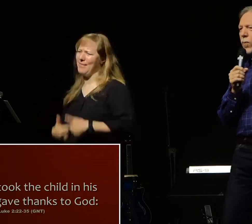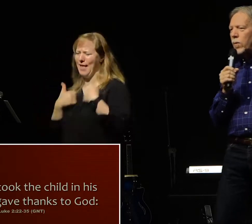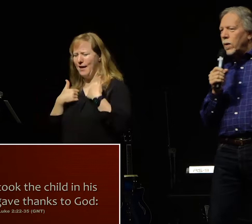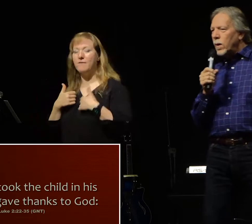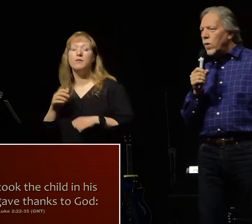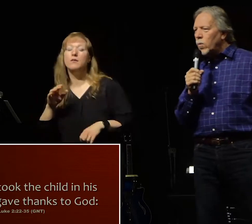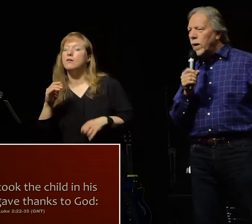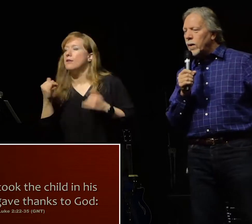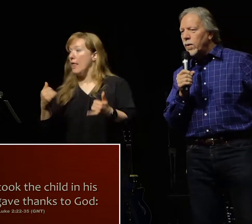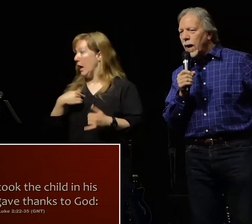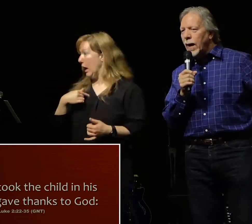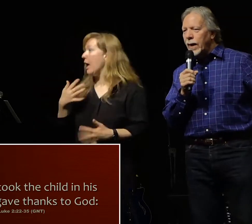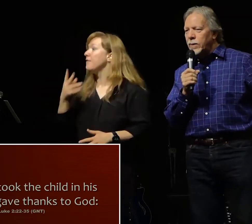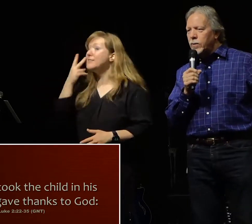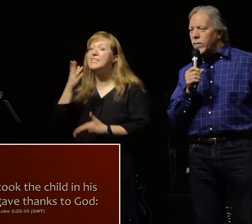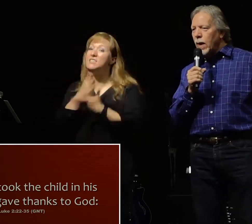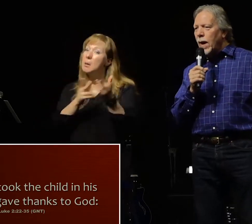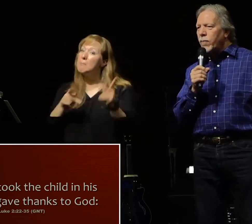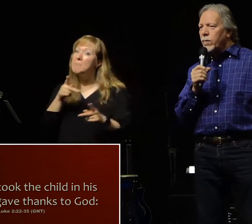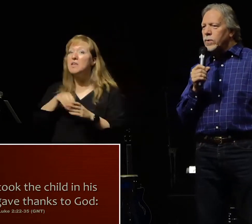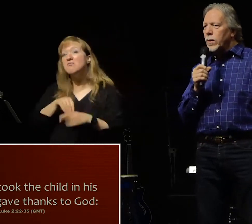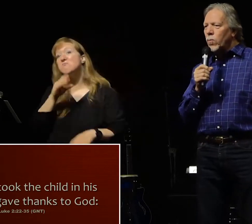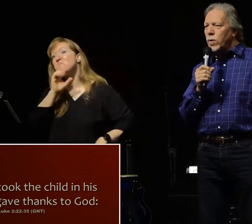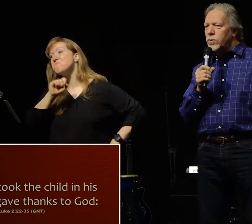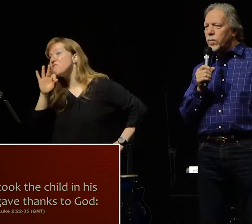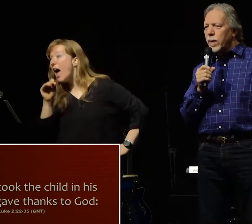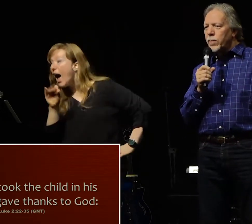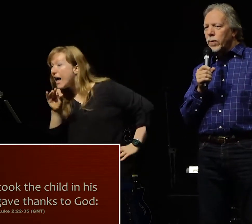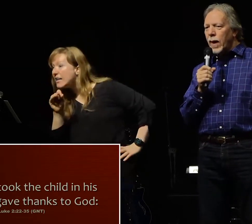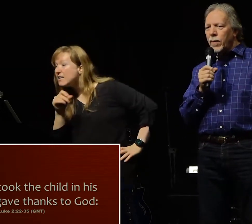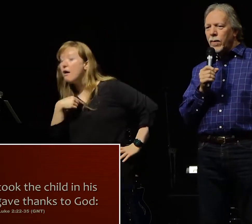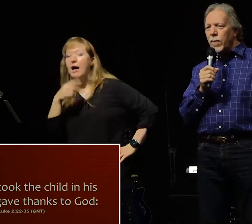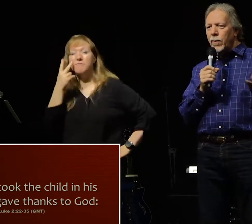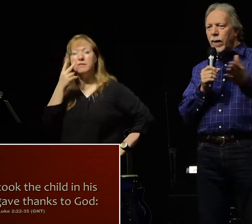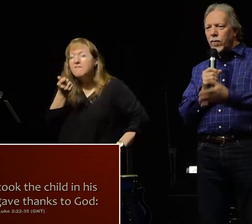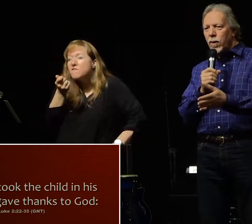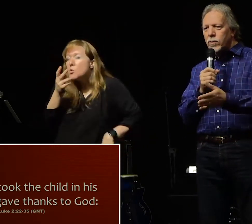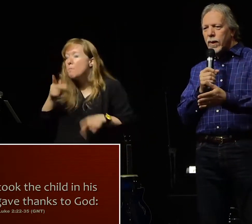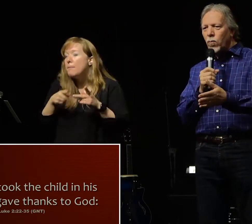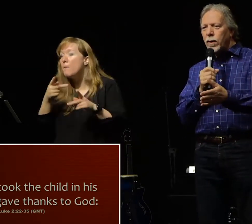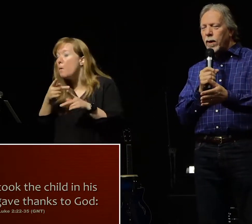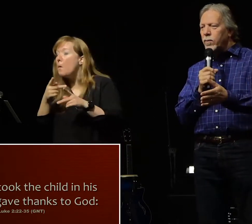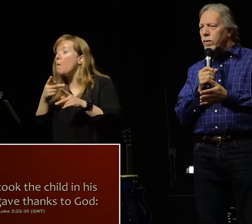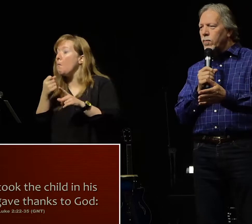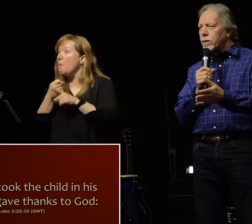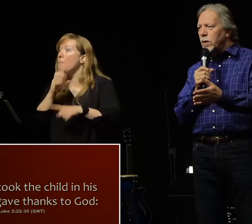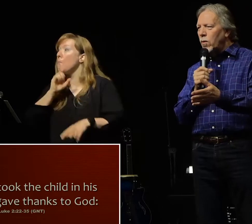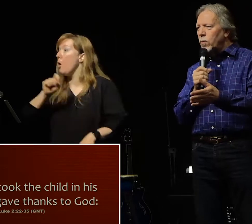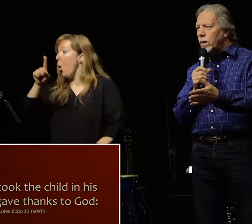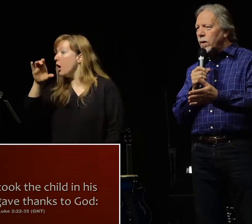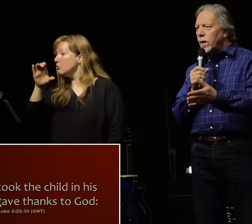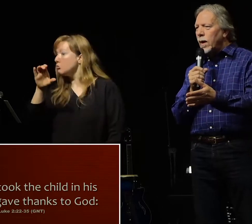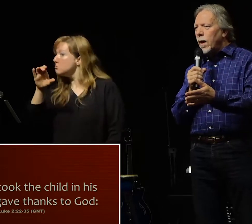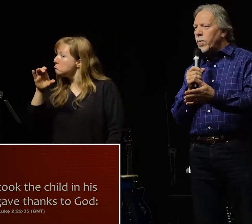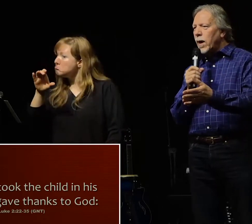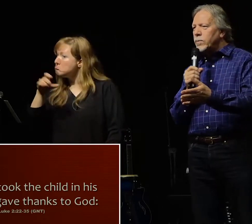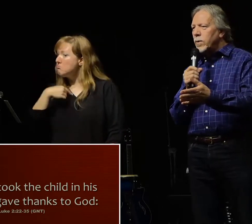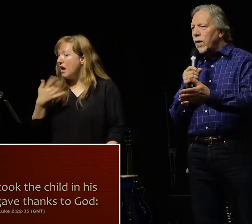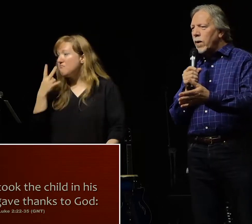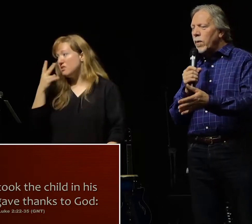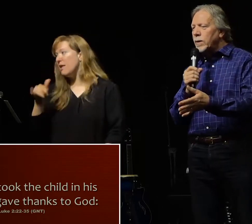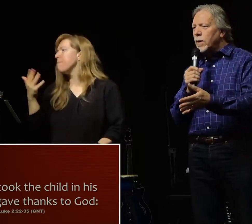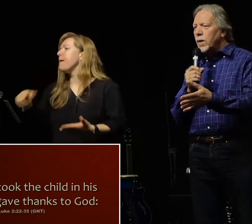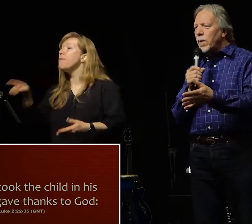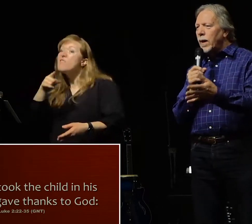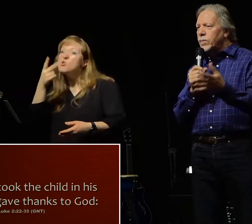people who were in their 90s. I've even seen one or two people that maybe had crossed that 100 threshold. And perhaps you